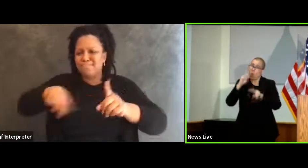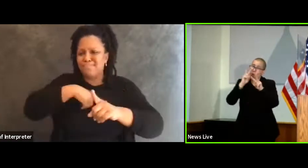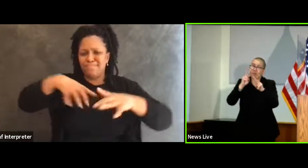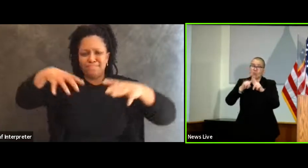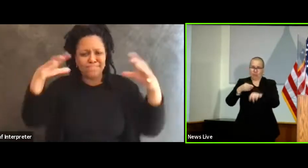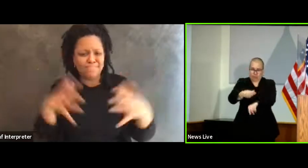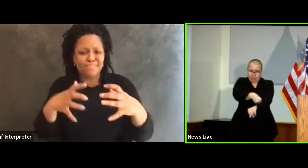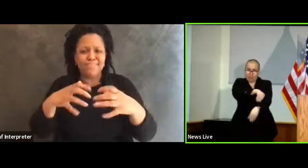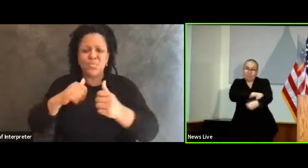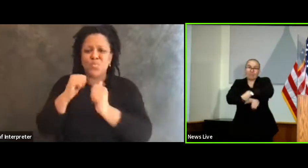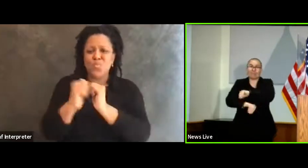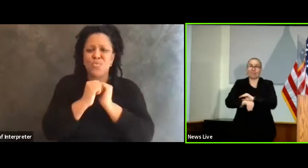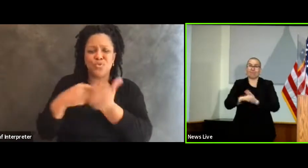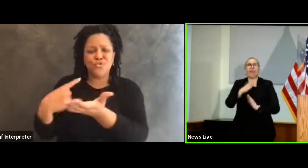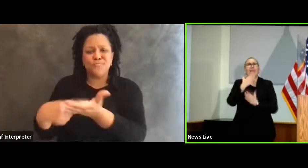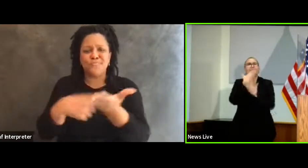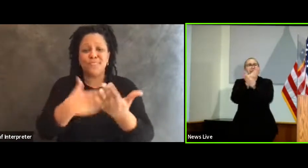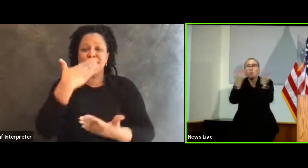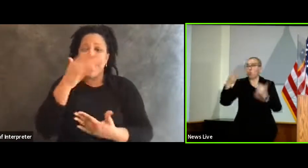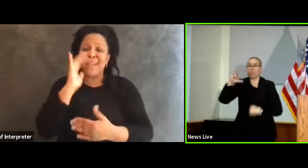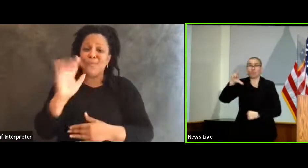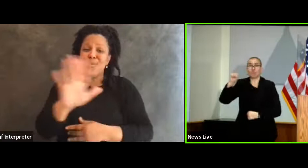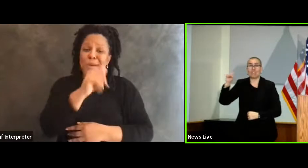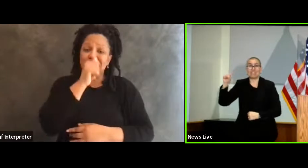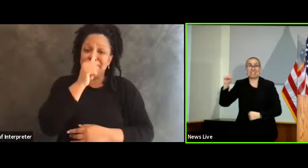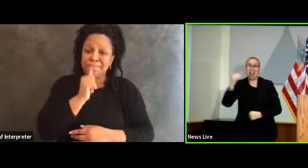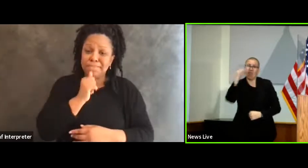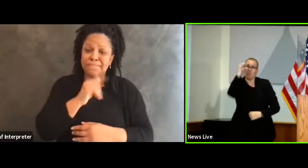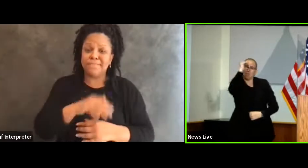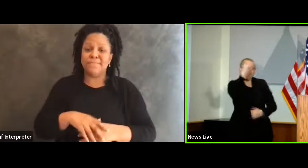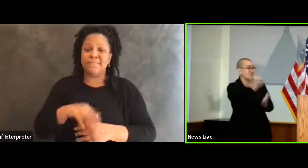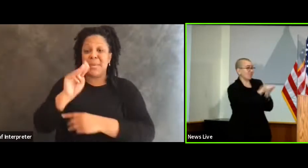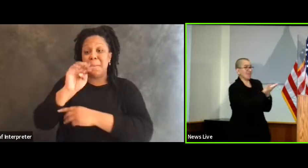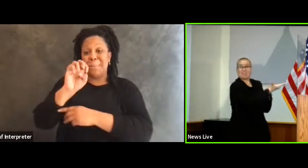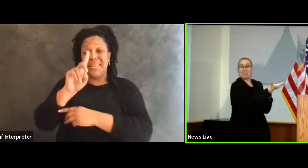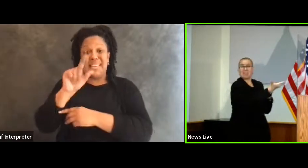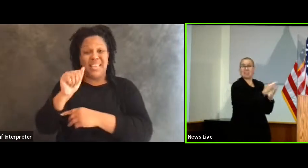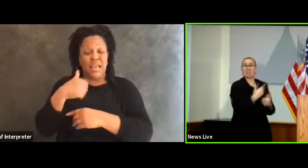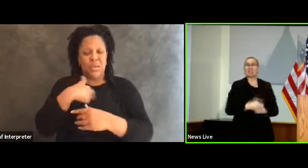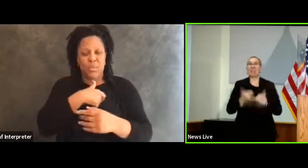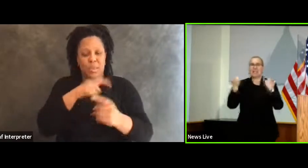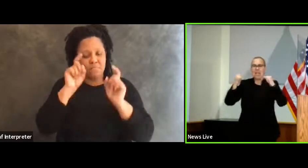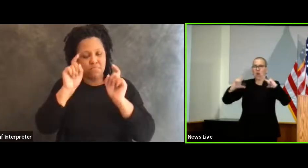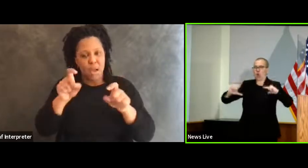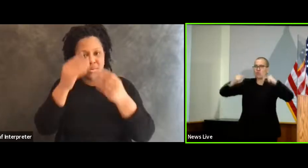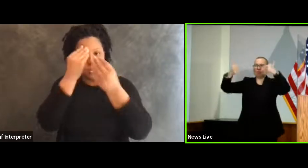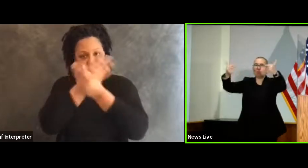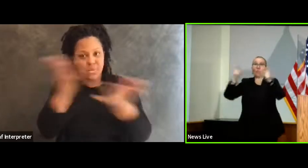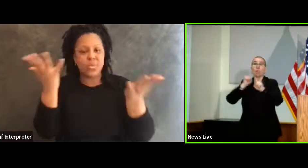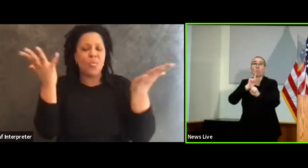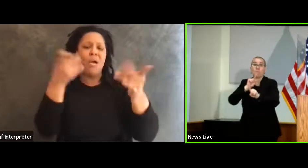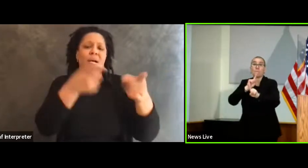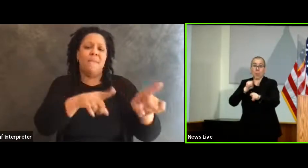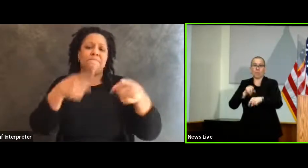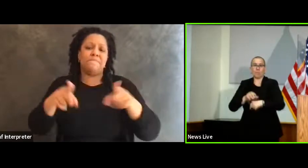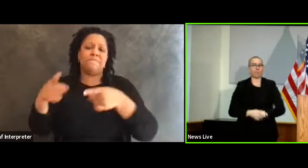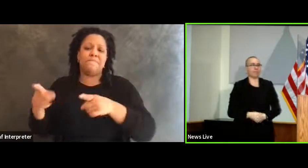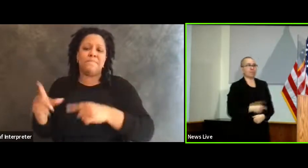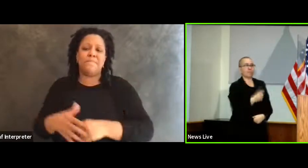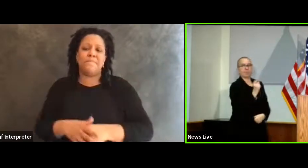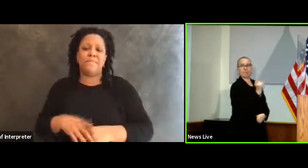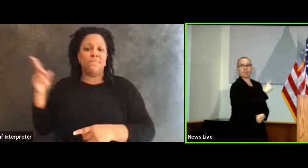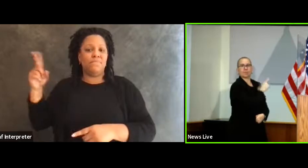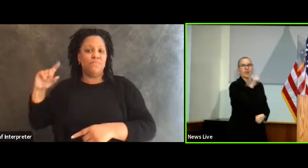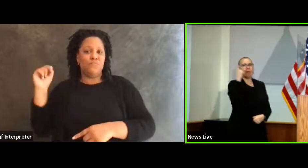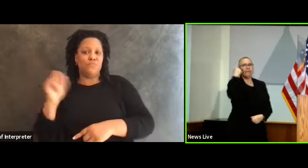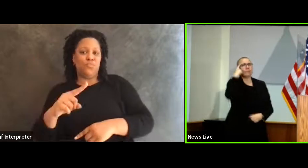patience to the press. These words needed to be said, and I'm grateful they were said. Governor, last week you said you would burn all of